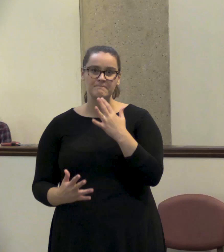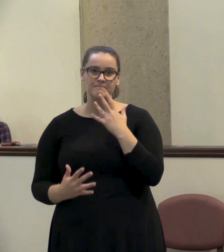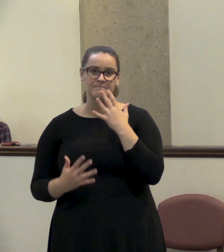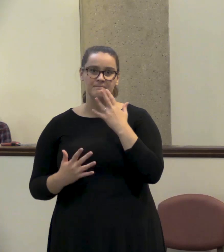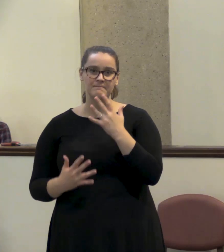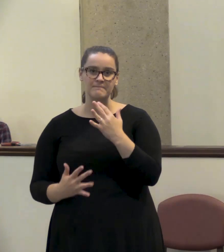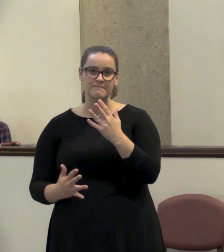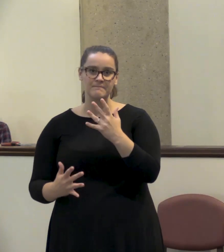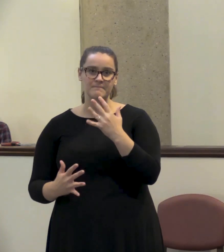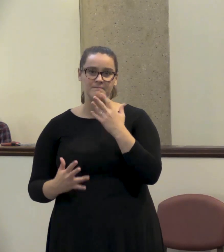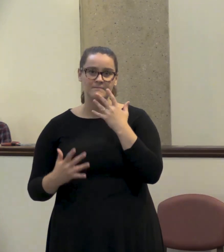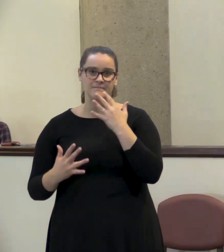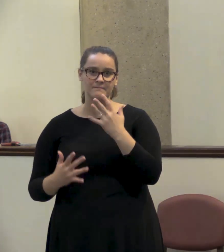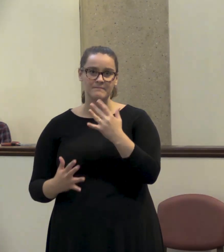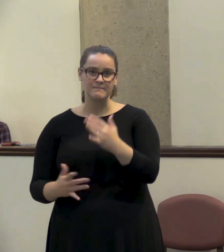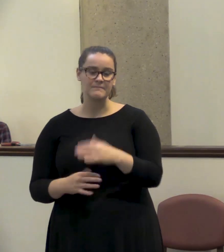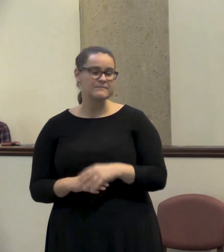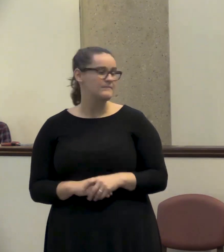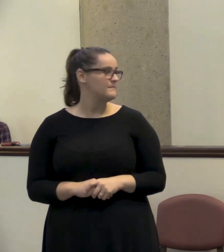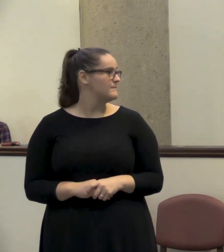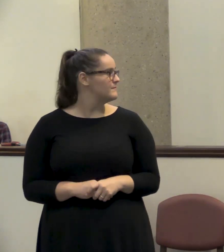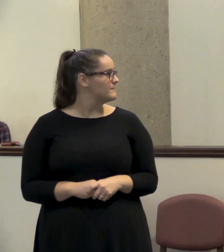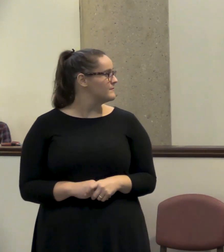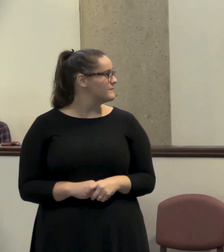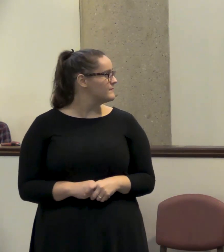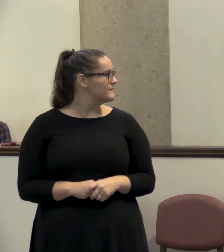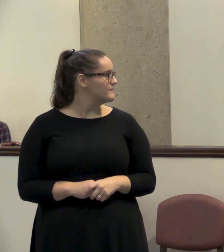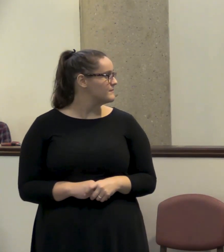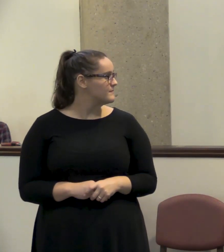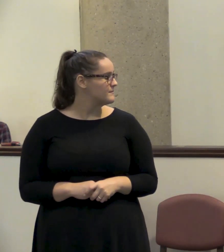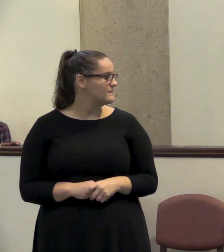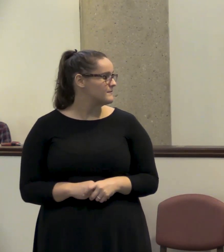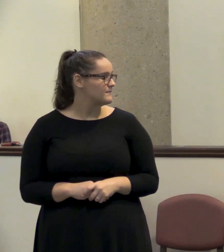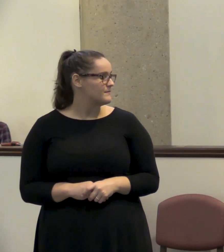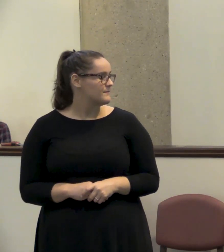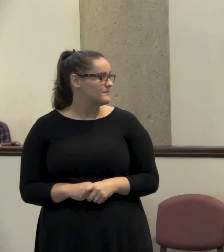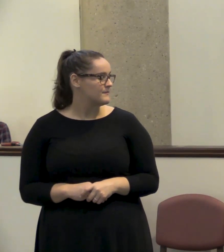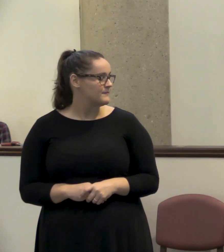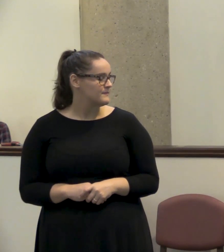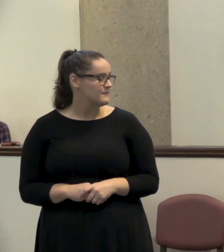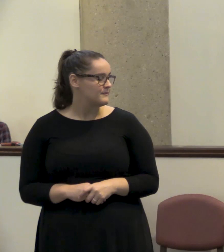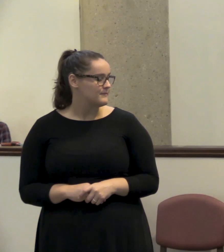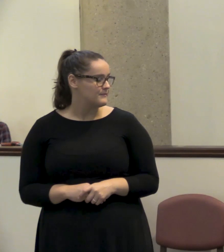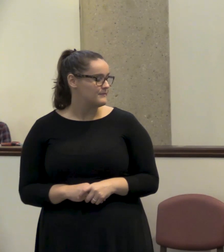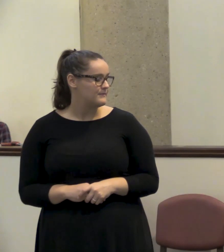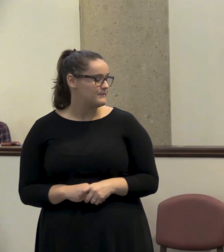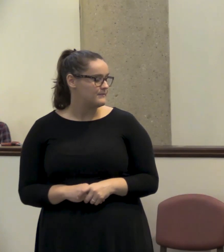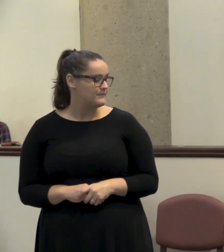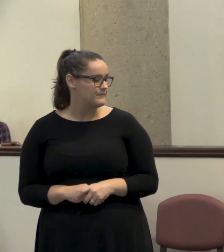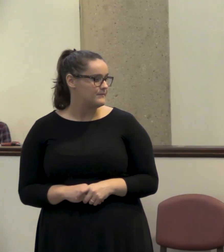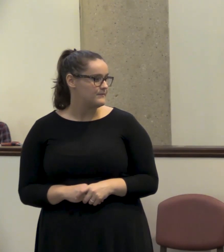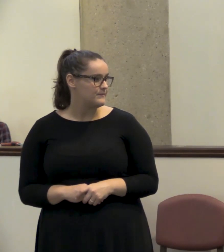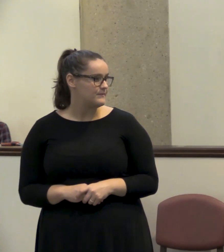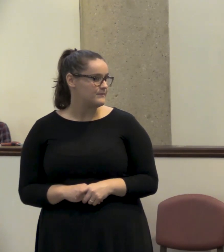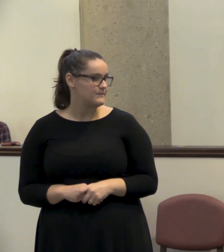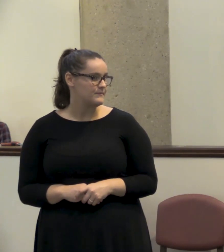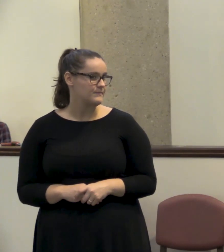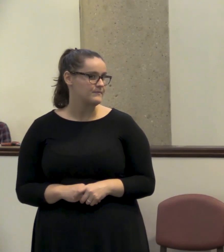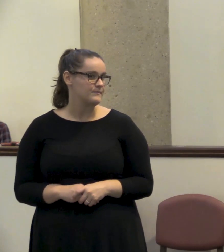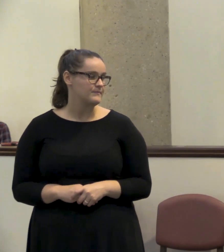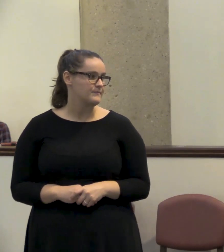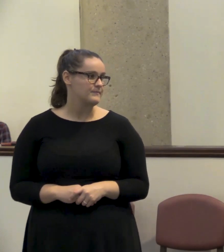Om Bhumi Mangalam Udaka Mangalam Vayu Mangalam